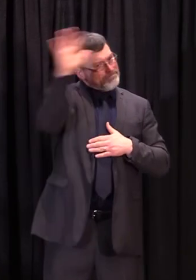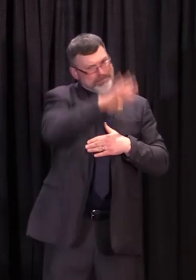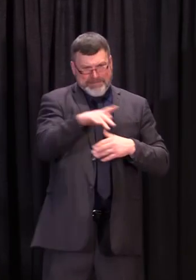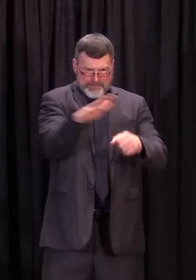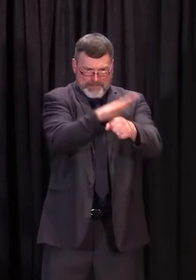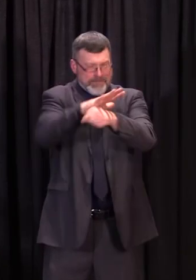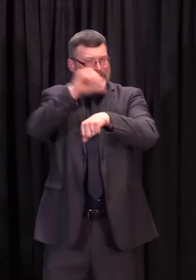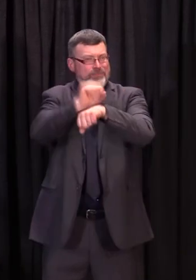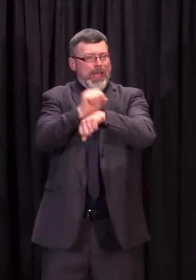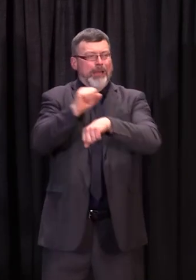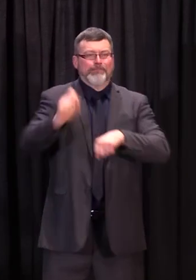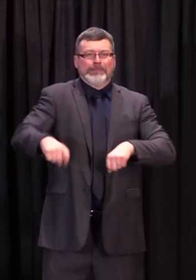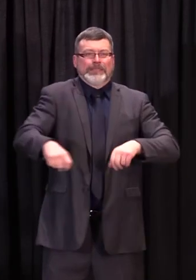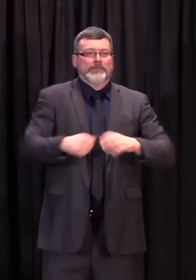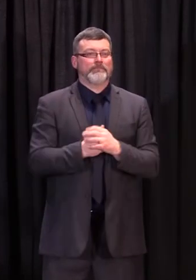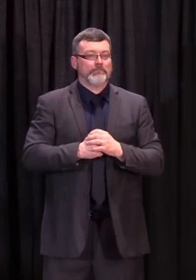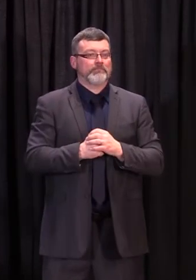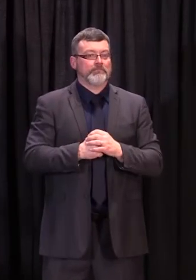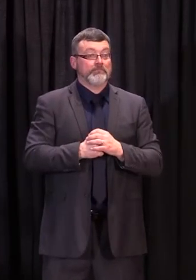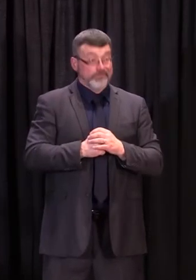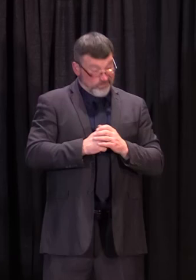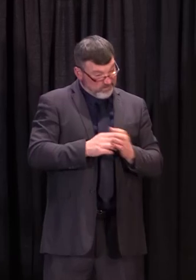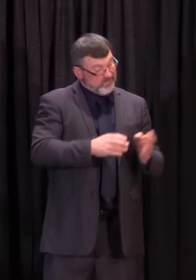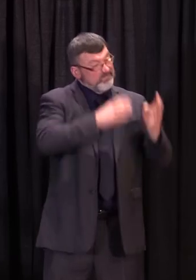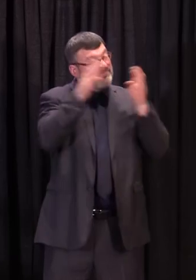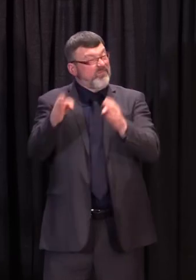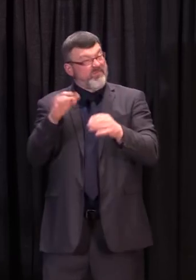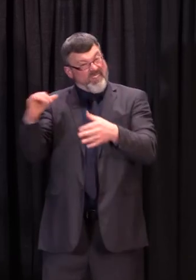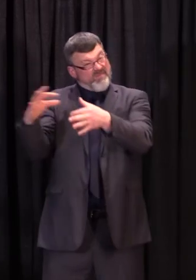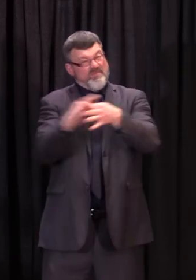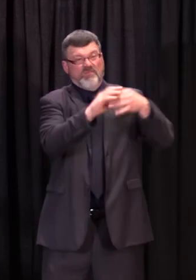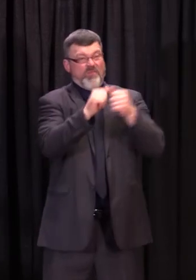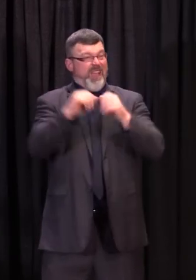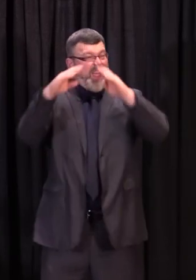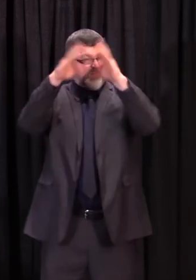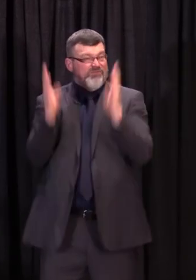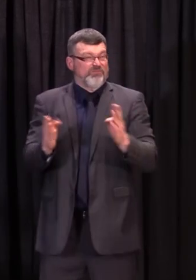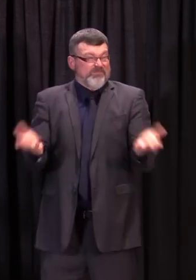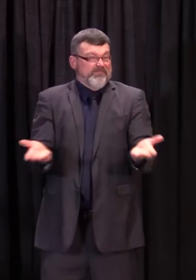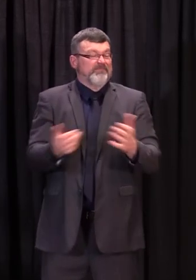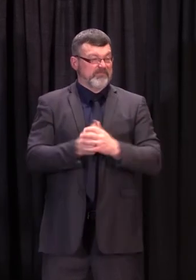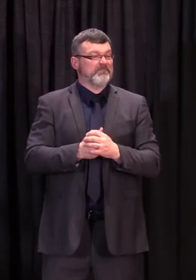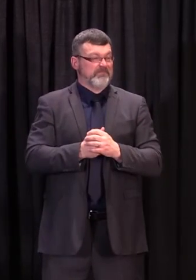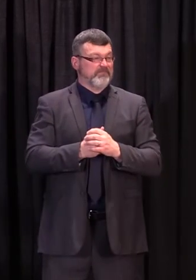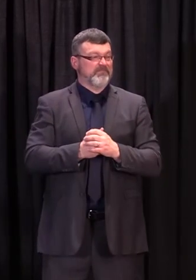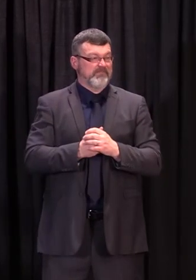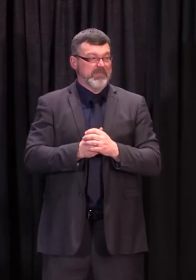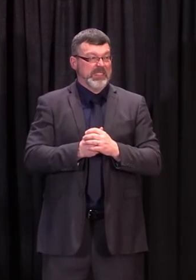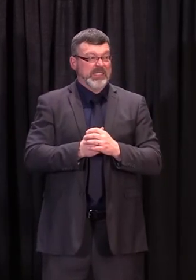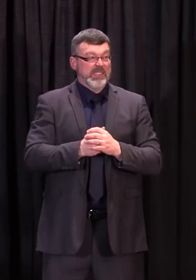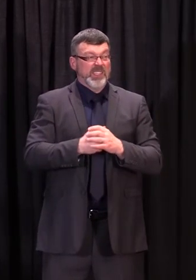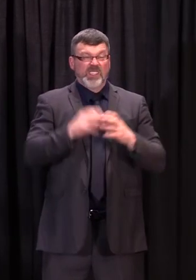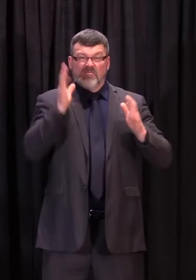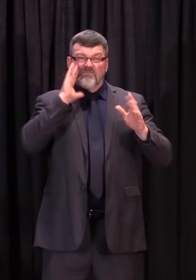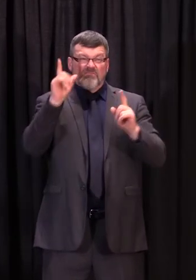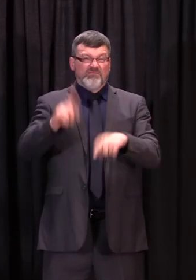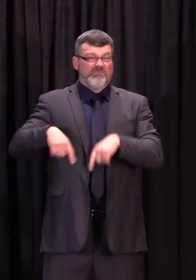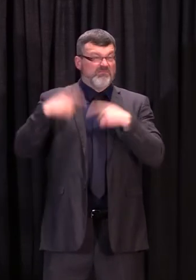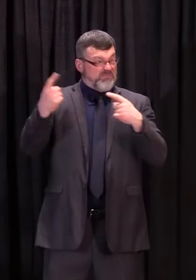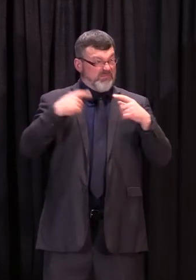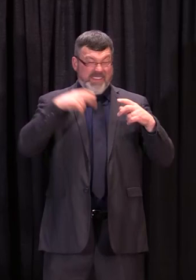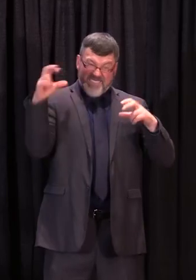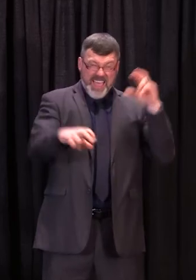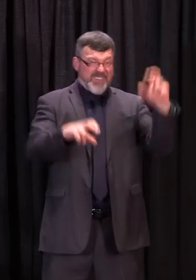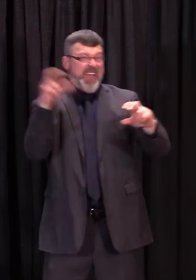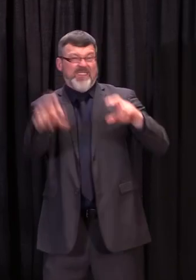And this is where housing comes in. Even with all we've invested over the